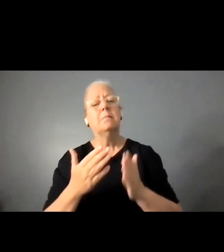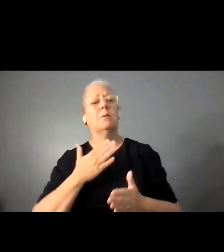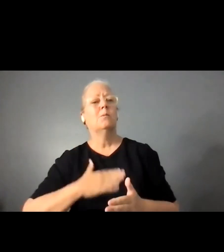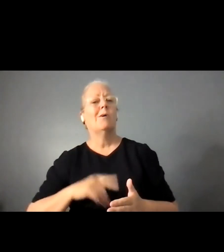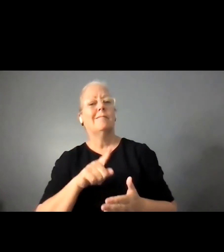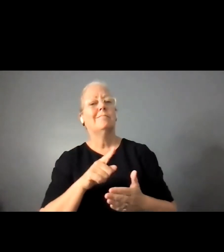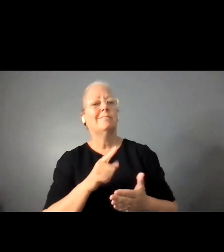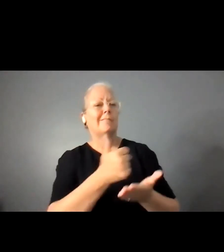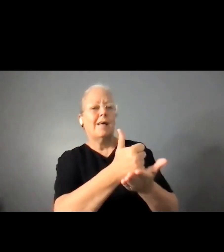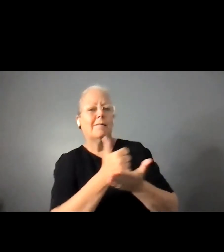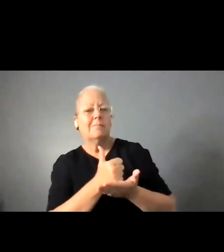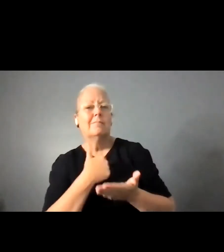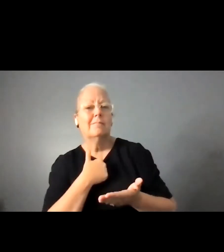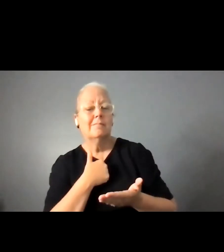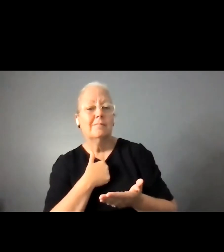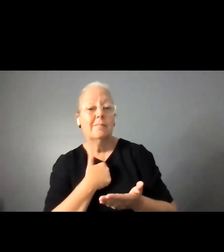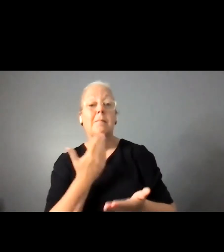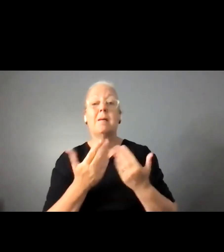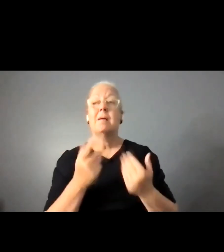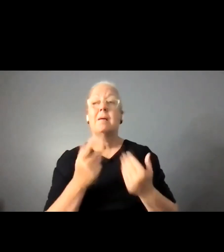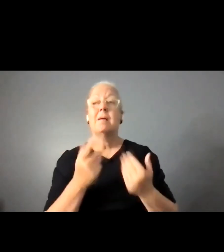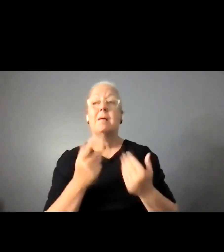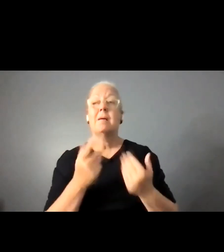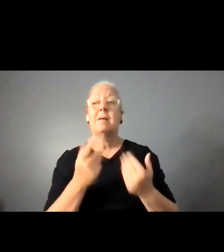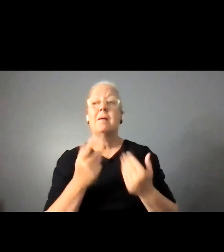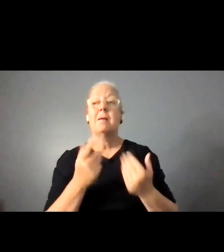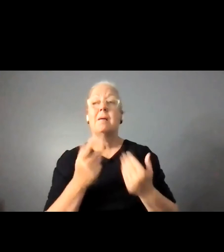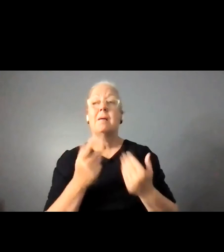not interested in having fun or studying or